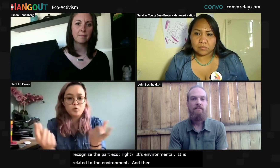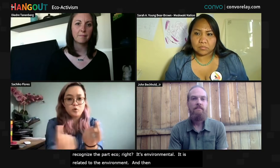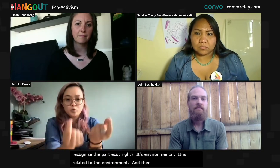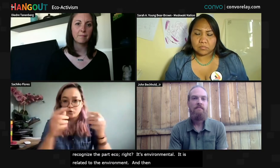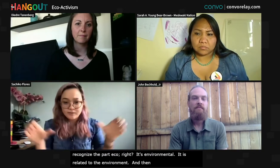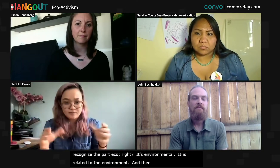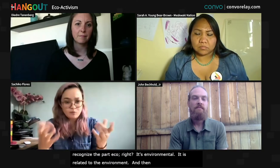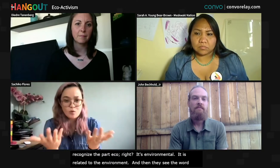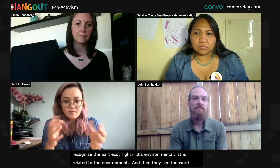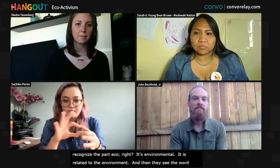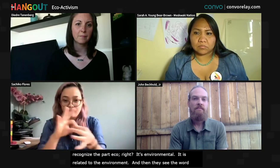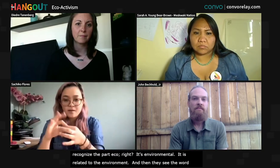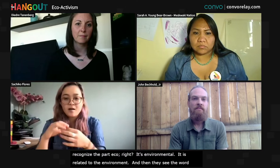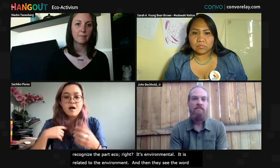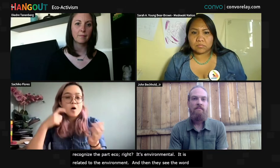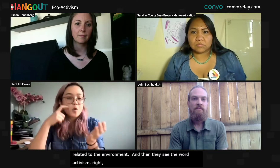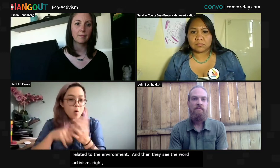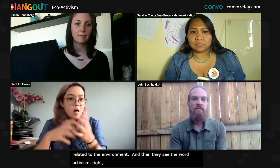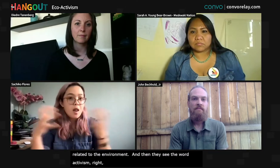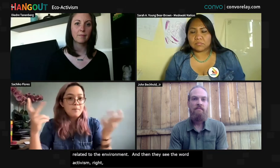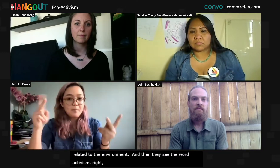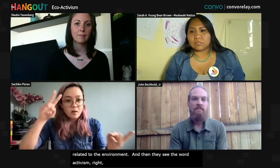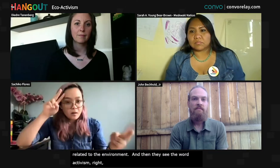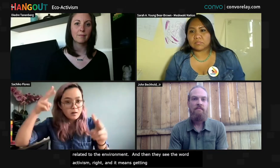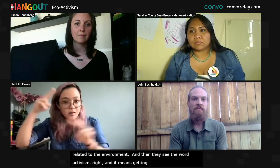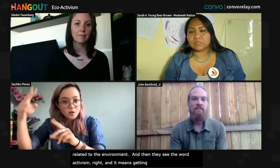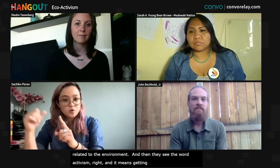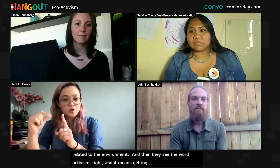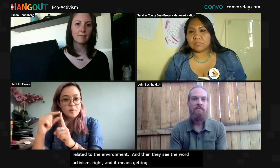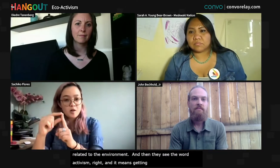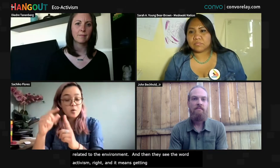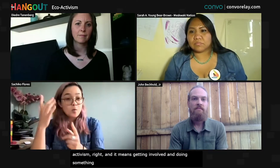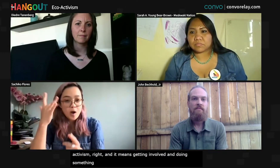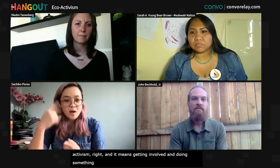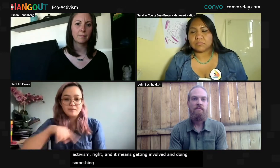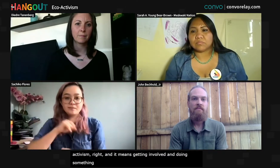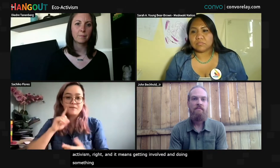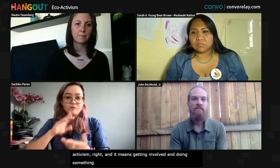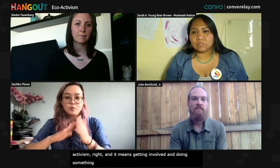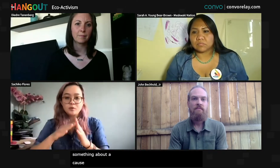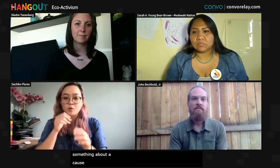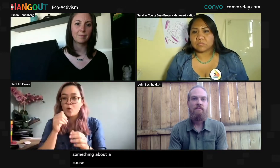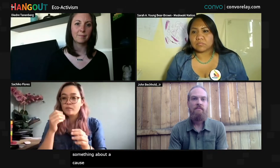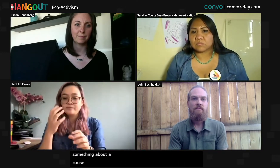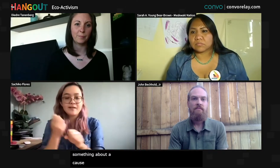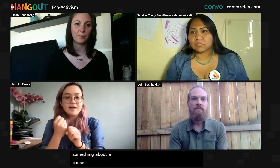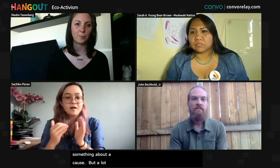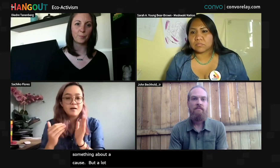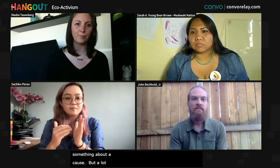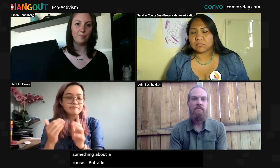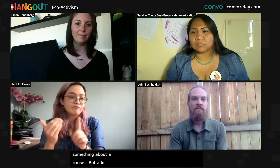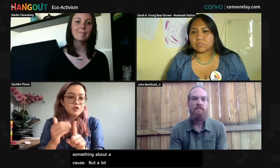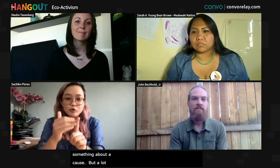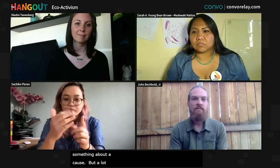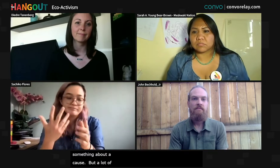Getting involved, doing something about a cause. But a lot of people misunderstand eco-activism